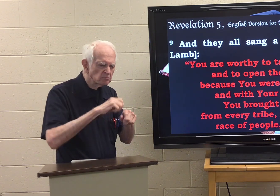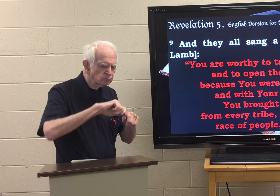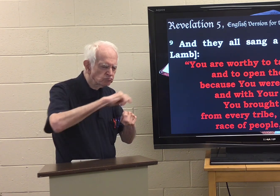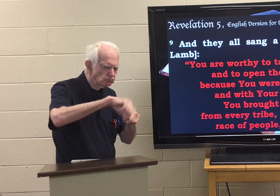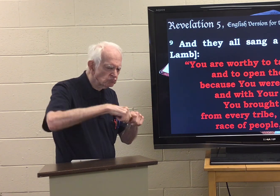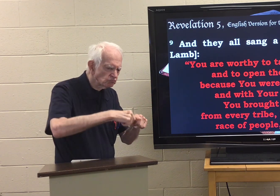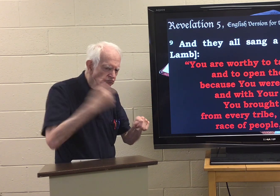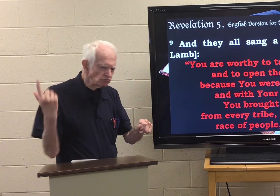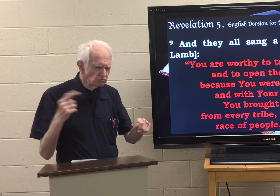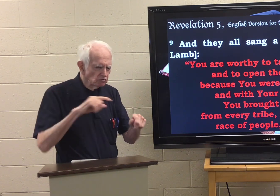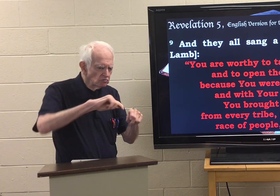meaning the locks,